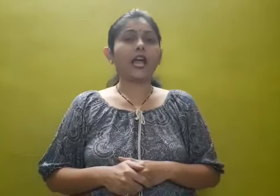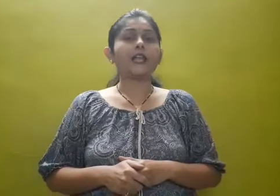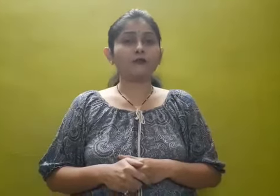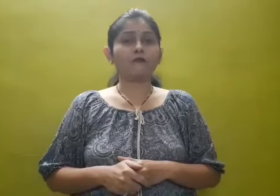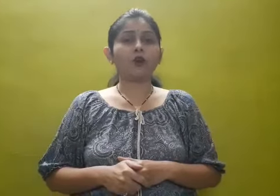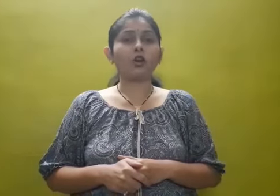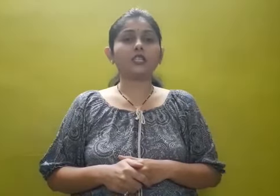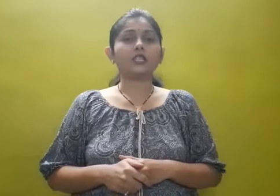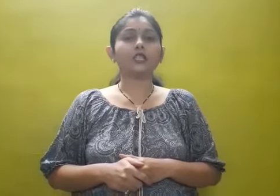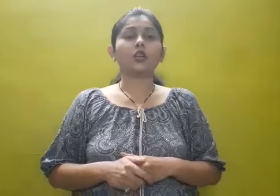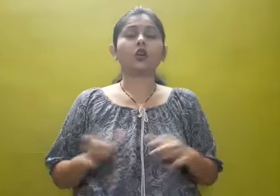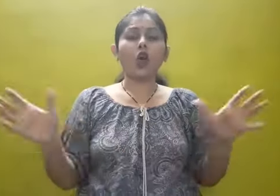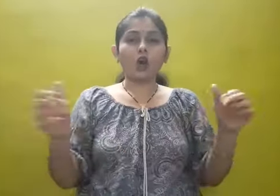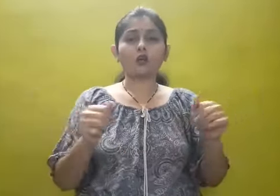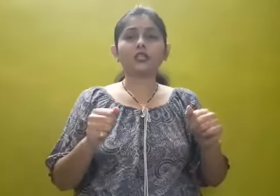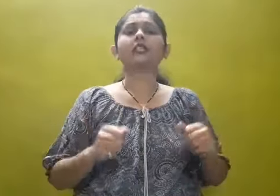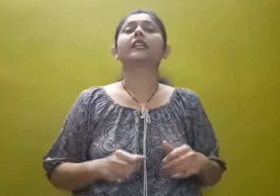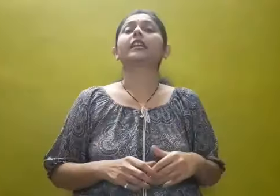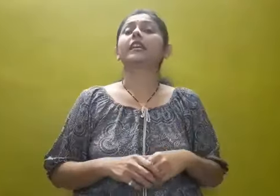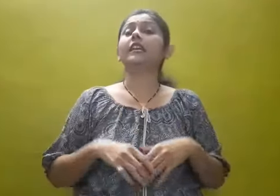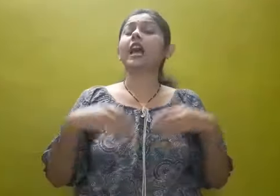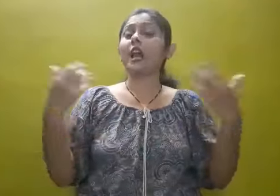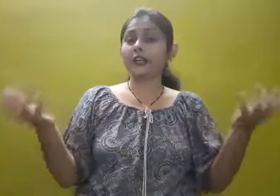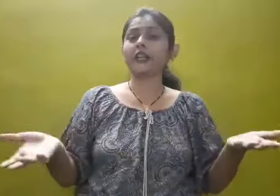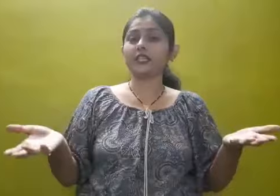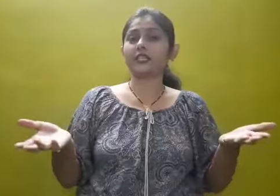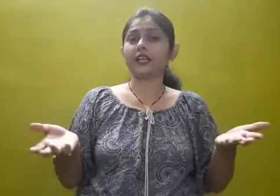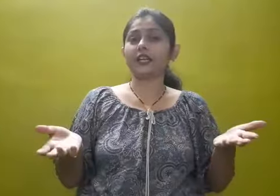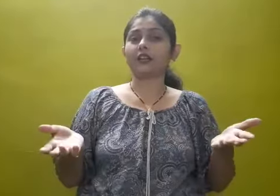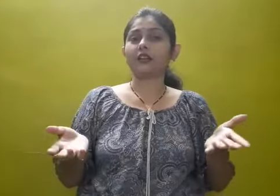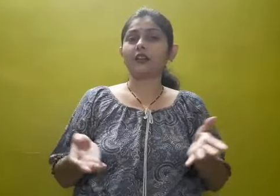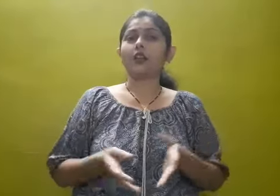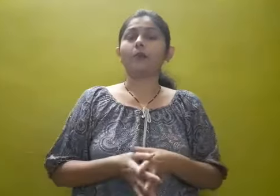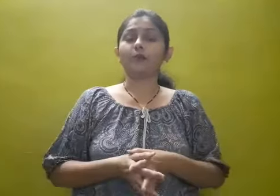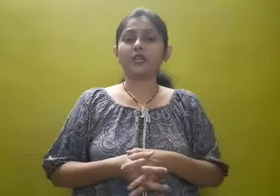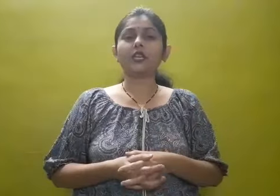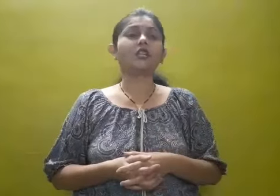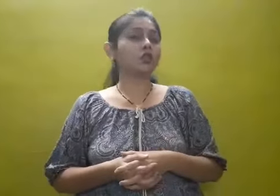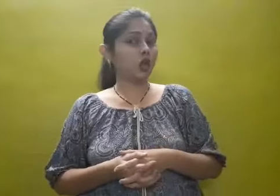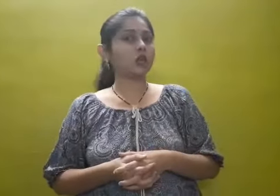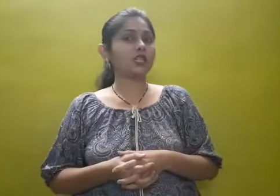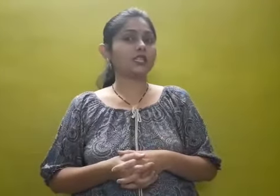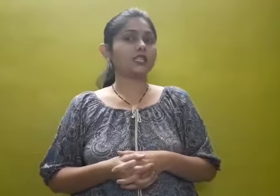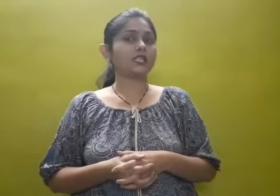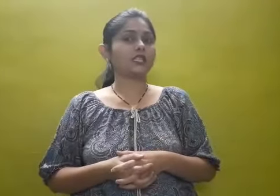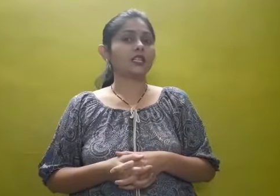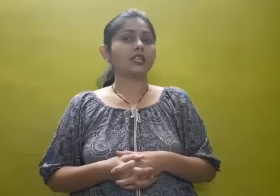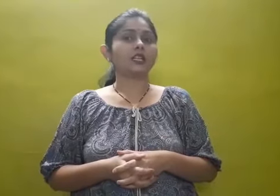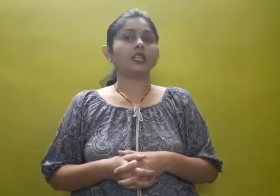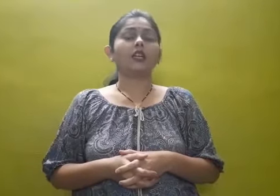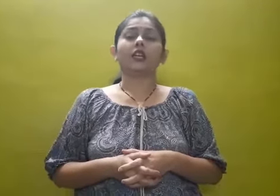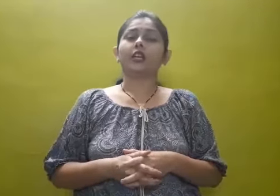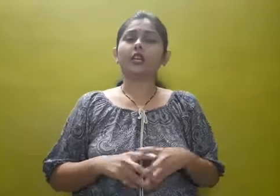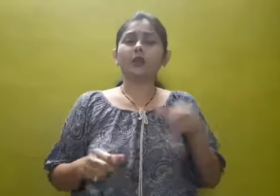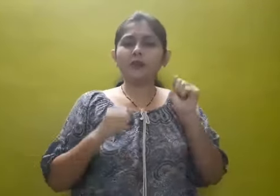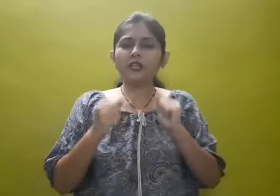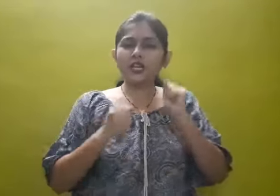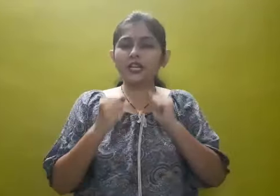lion was caught in hunter's net. Mickey saw this. He immediately